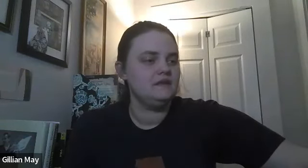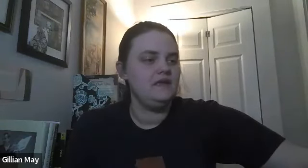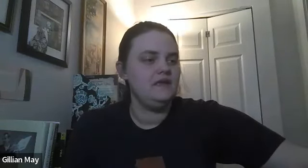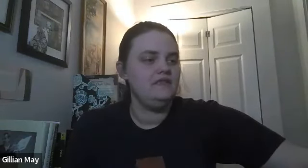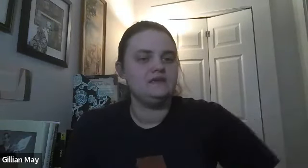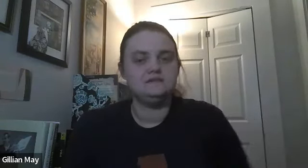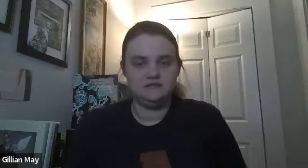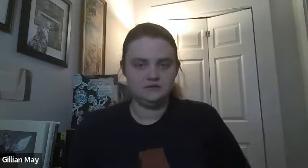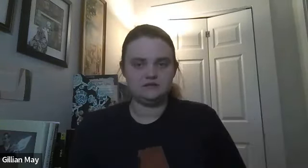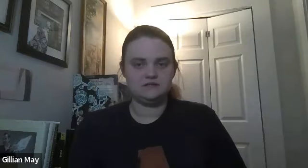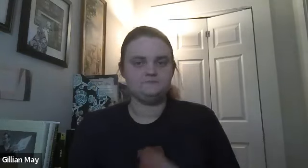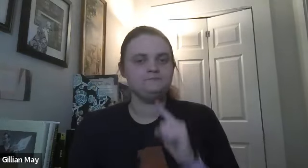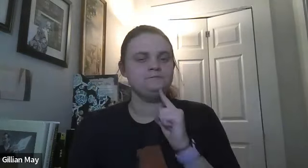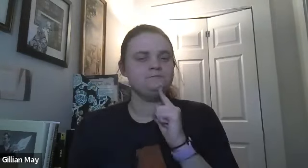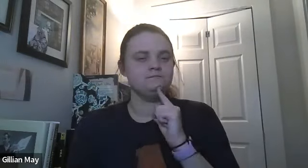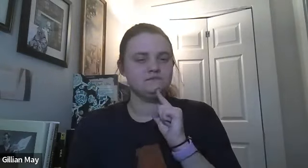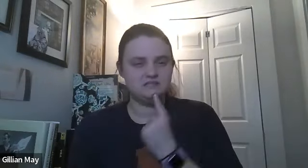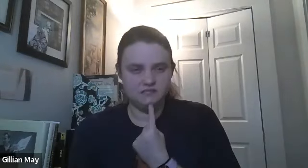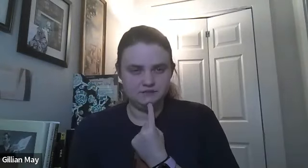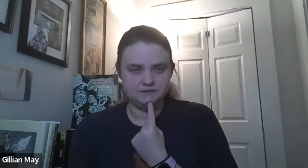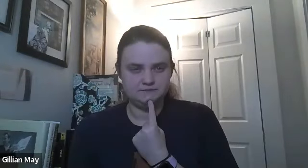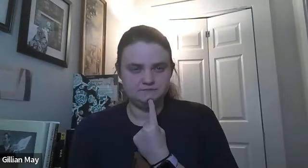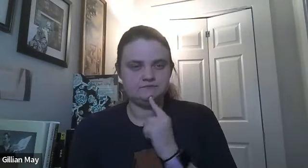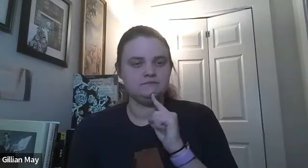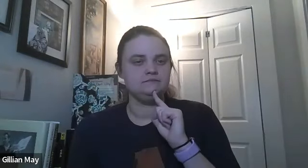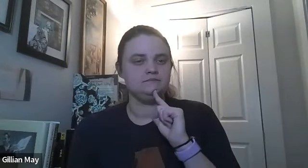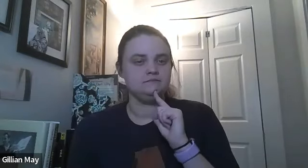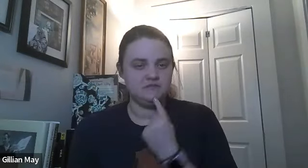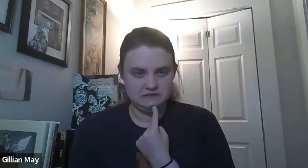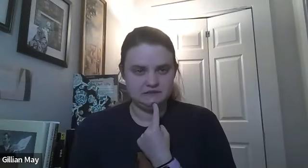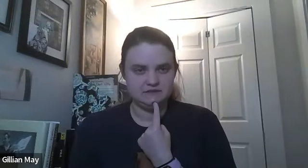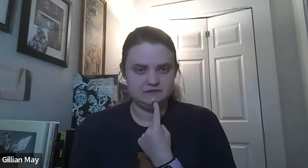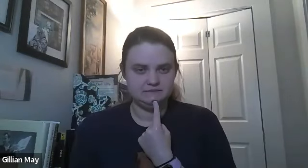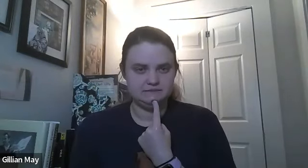And then serious. Serious. Serious.